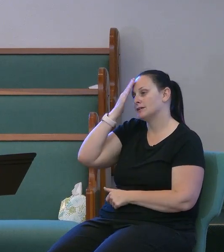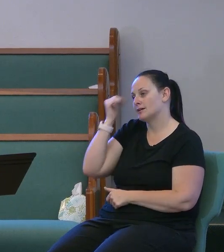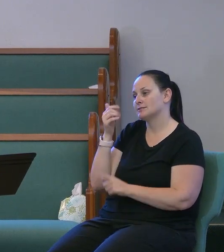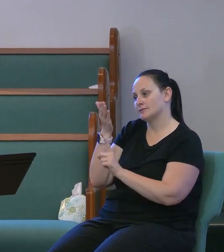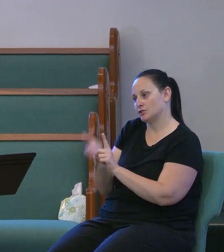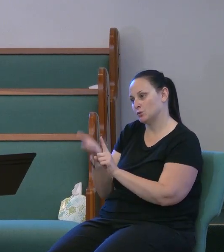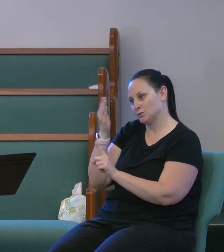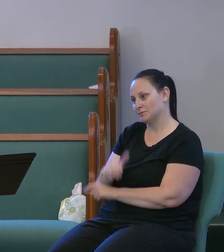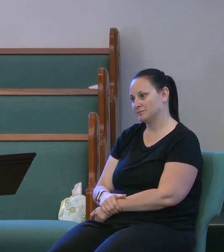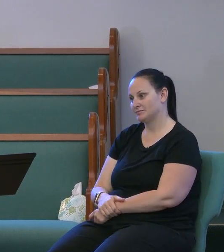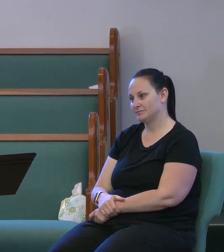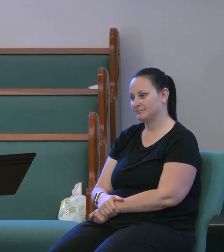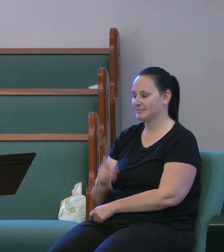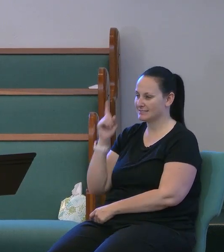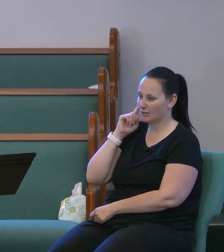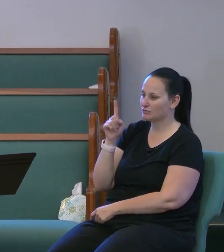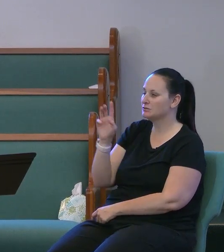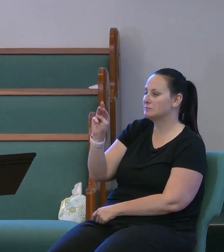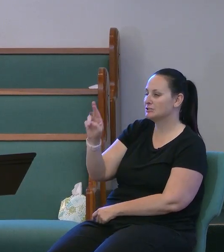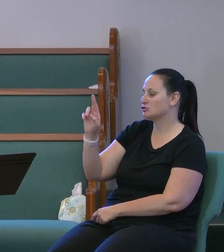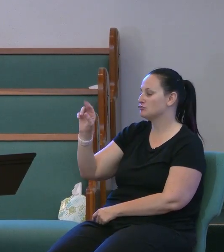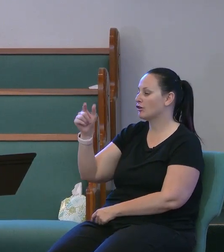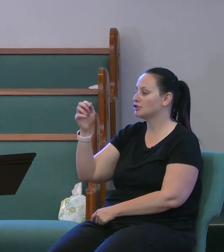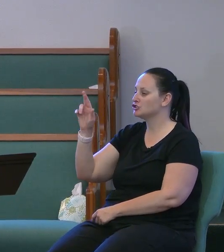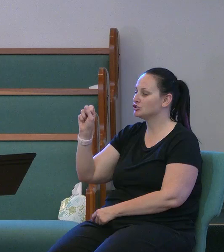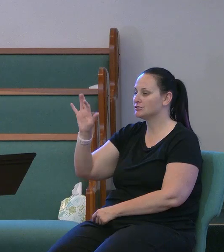you. Sounds very Mr. Rogers-y, doesn't it?